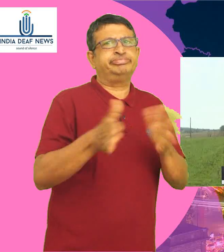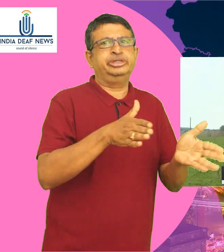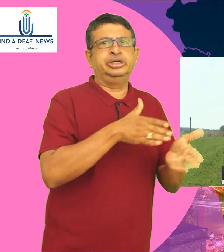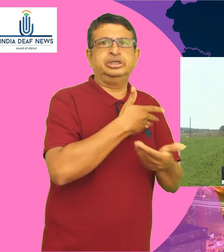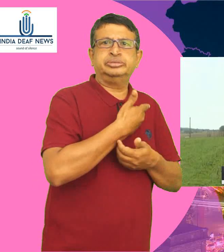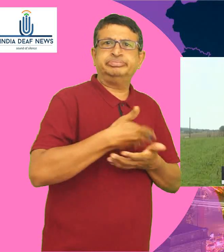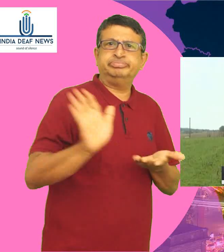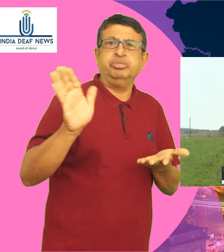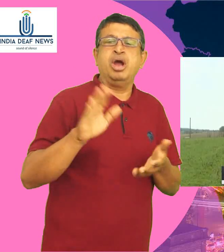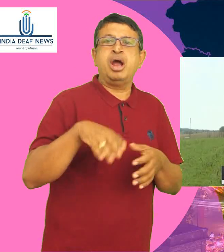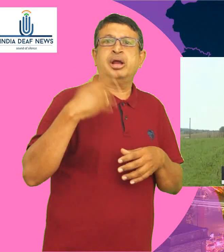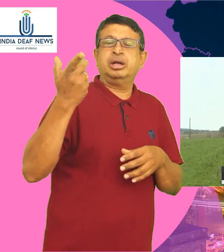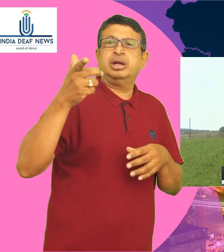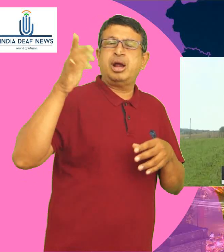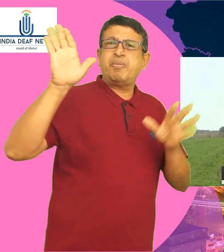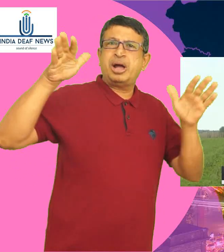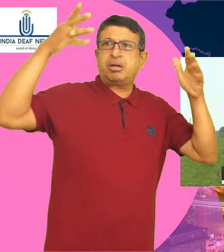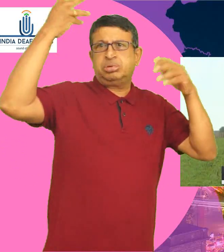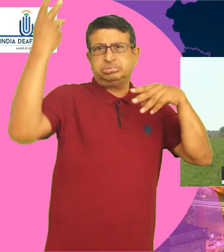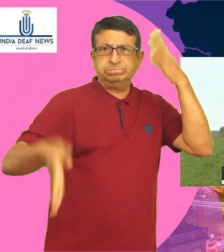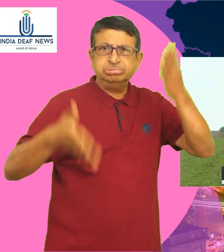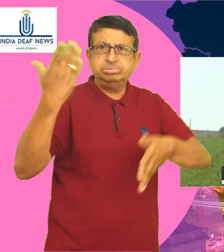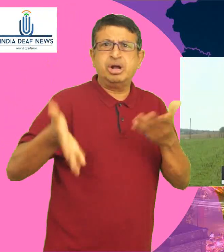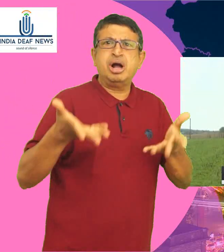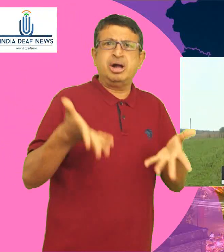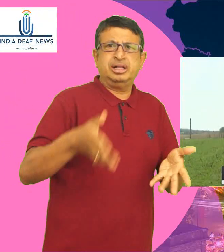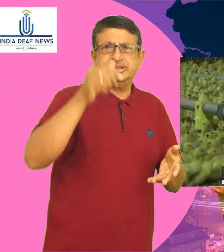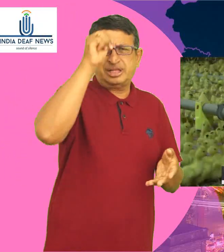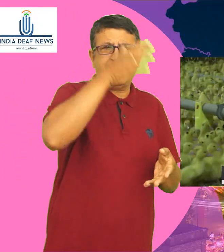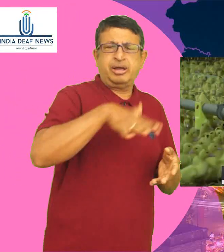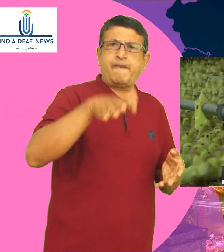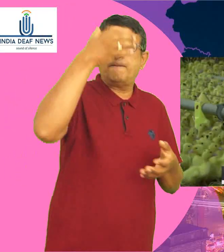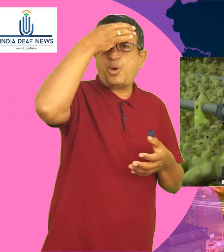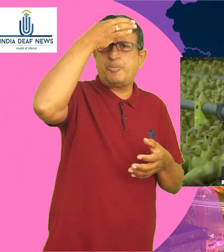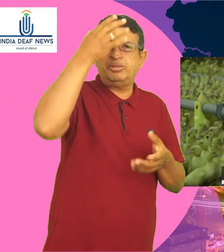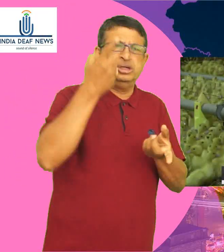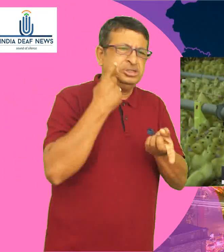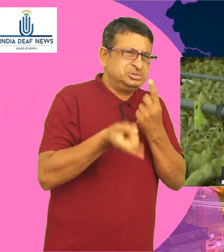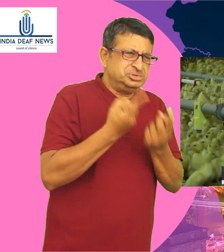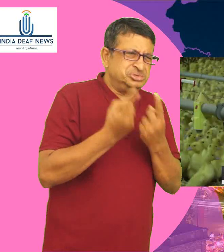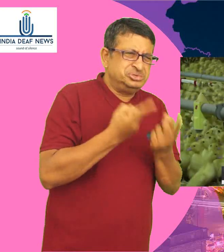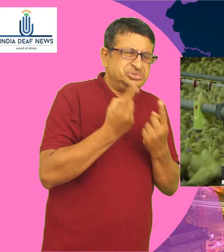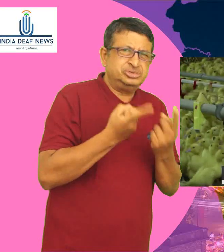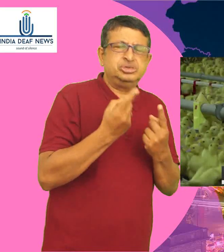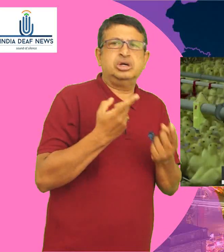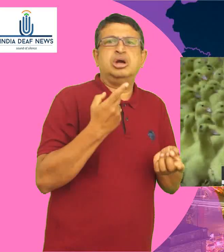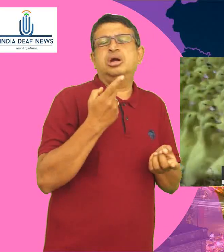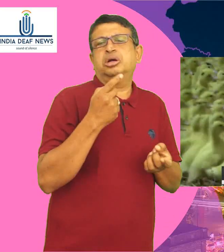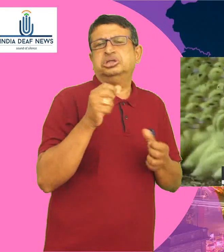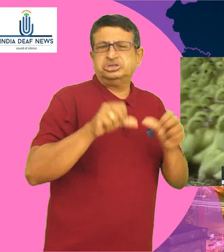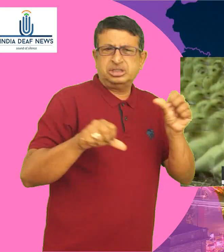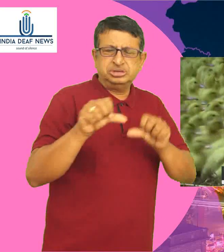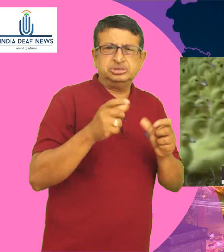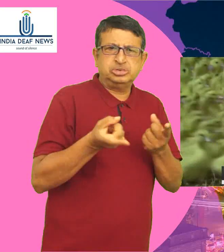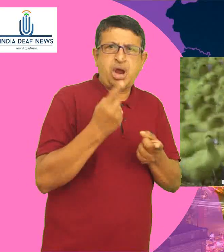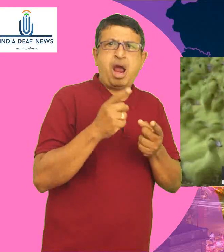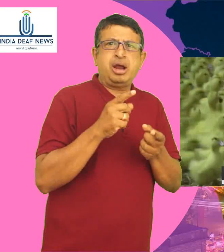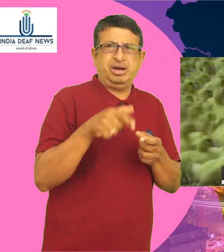It causes carnage. And we are now witnessing it. It spells disaster for breeders. And what about the